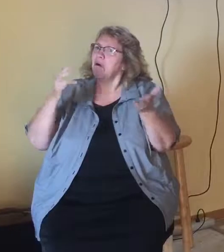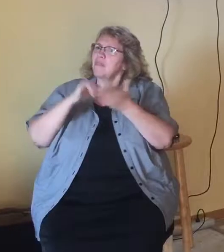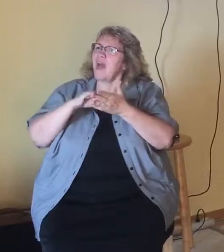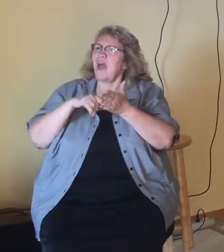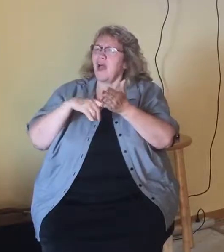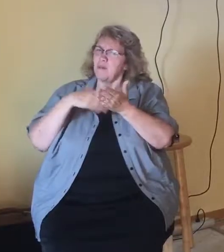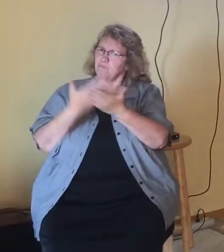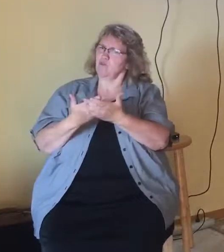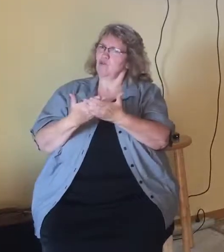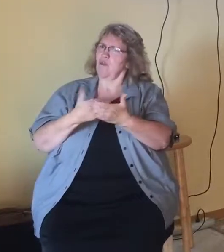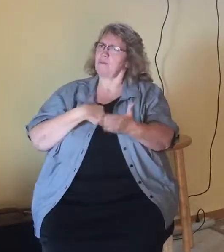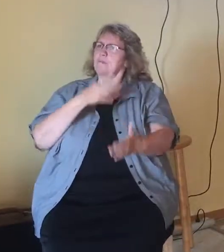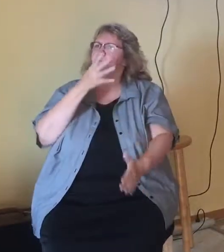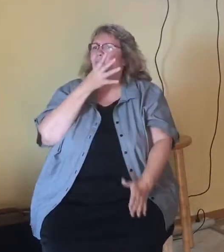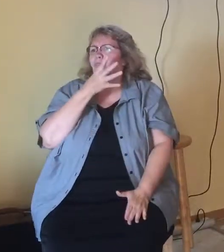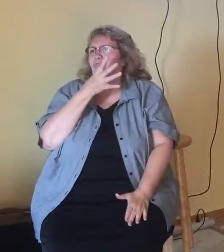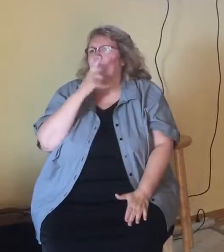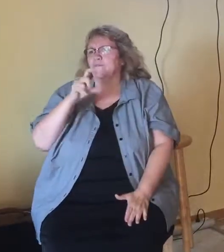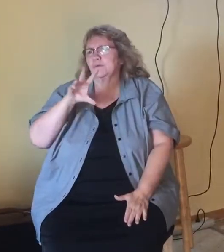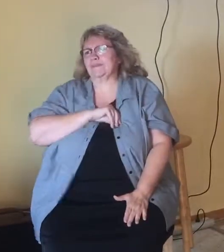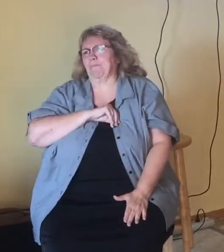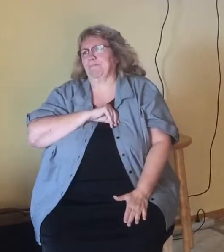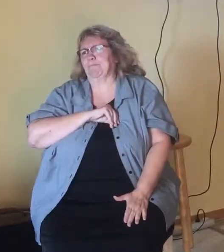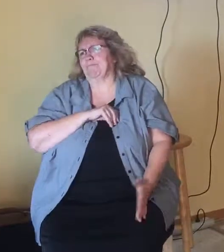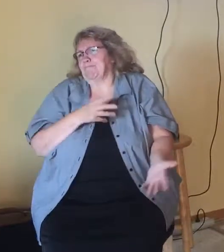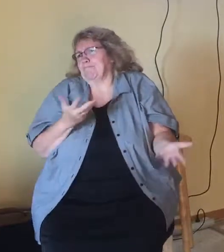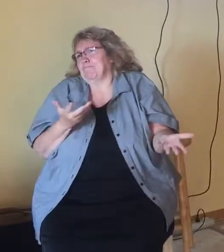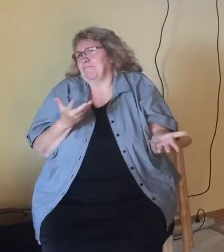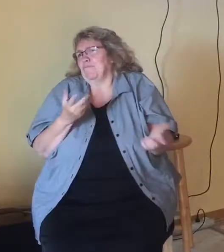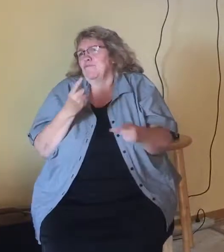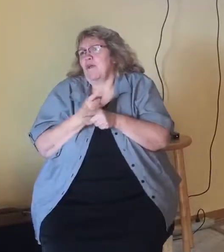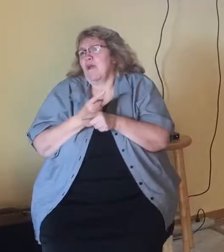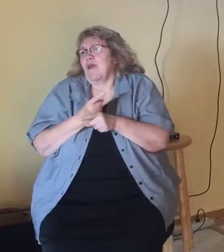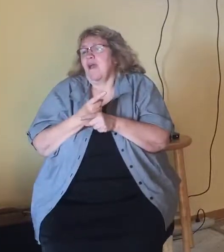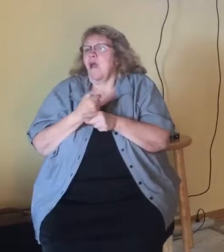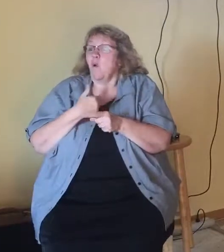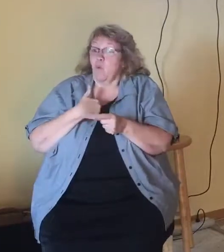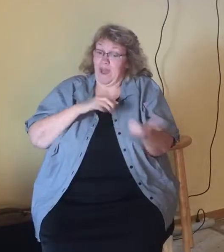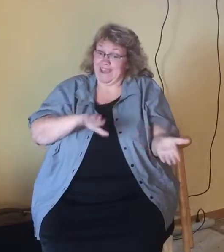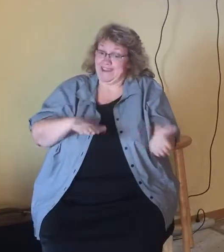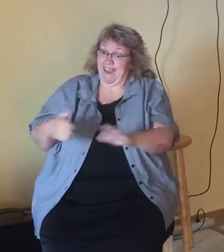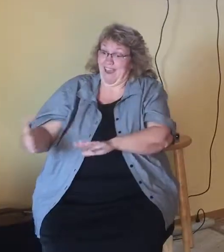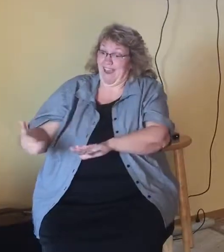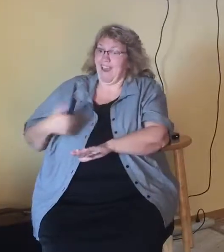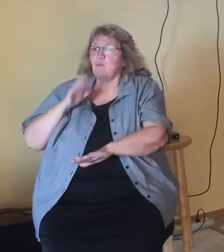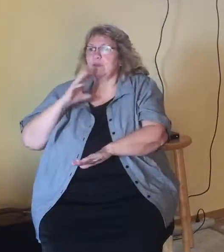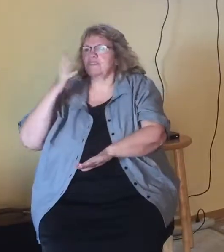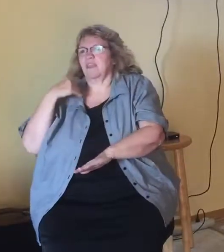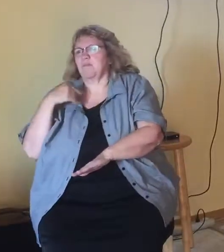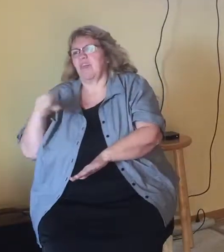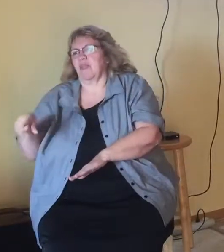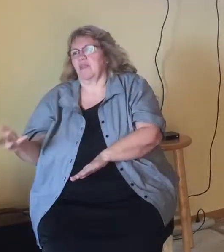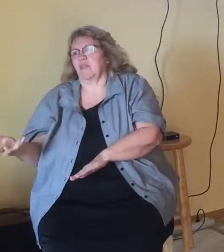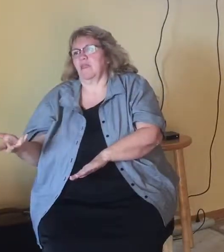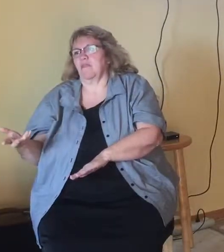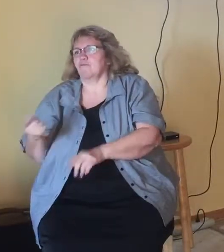of motherhood that I would have to wear. I was kind of in that stage that I'll sleep when I'm dead kind of thing. This is just what I